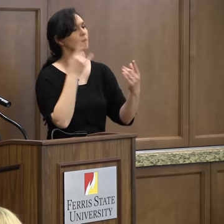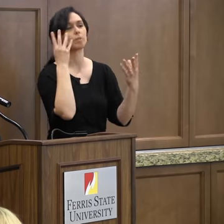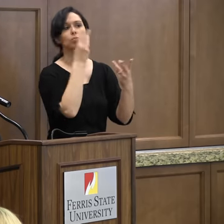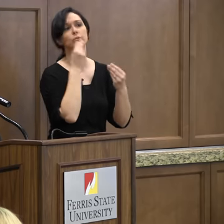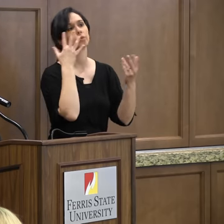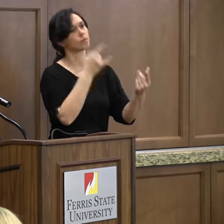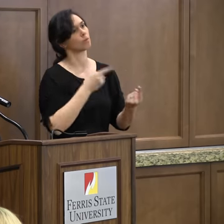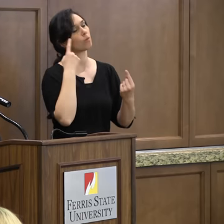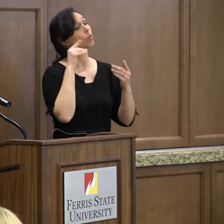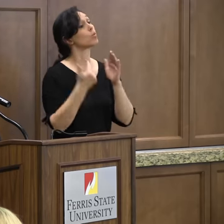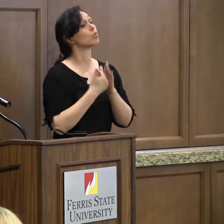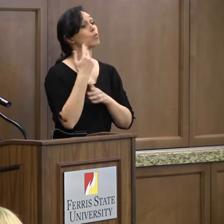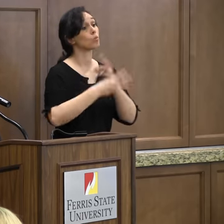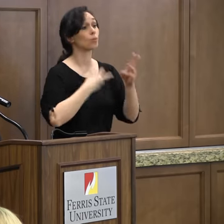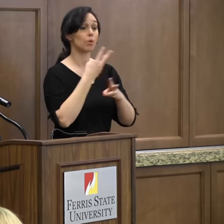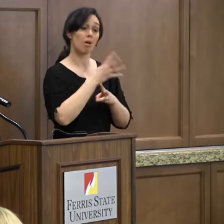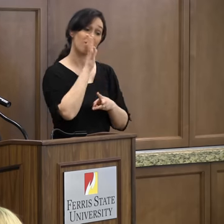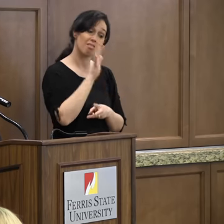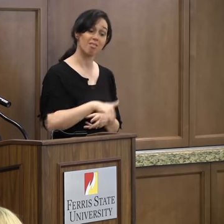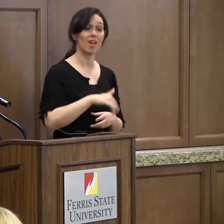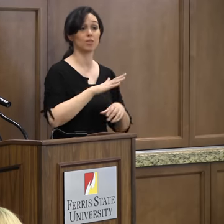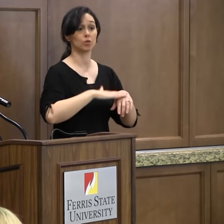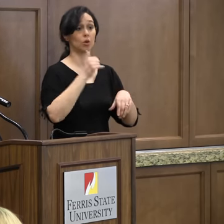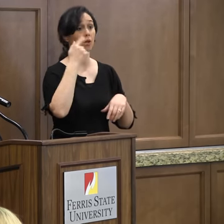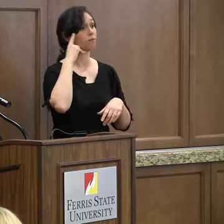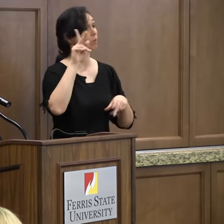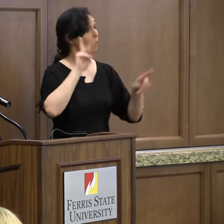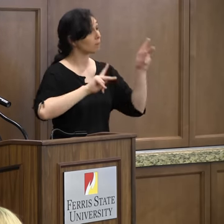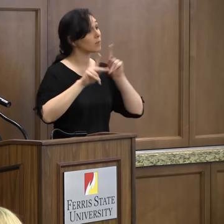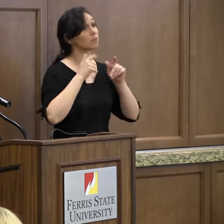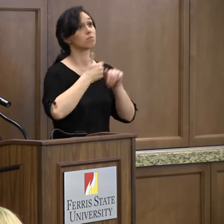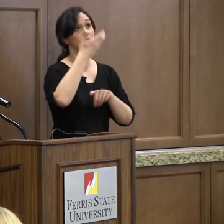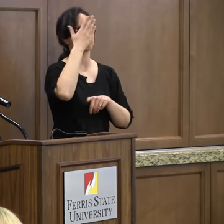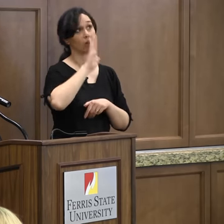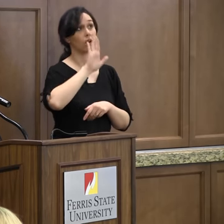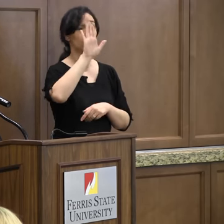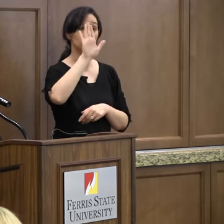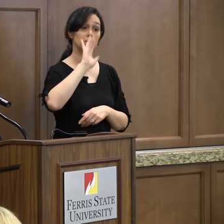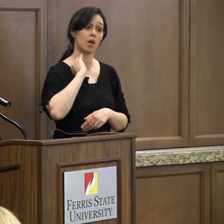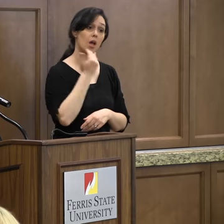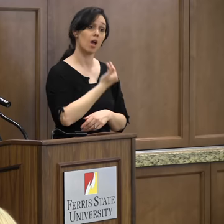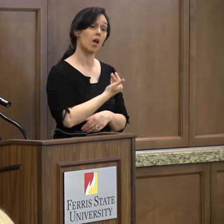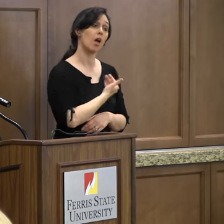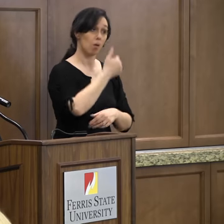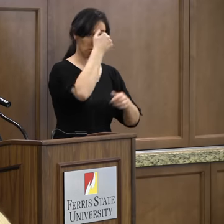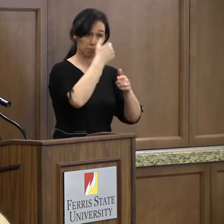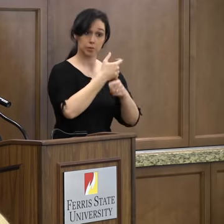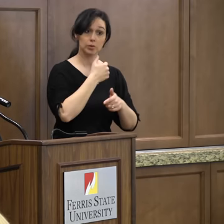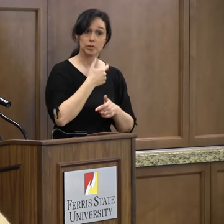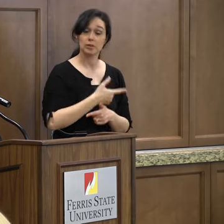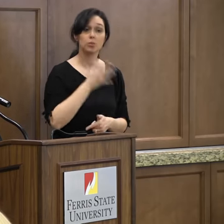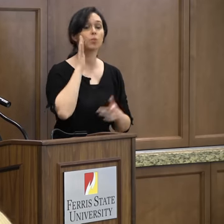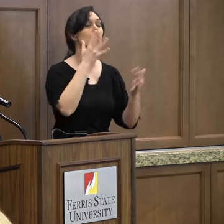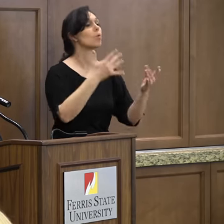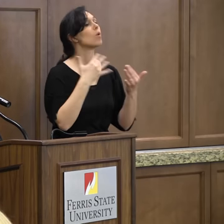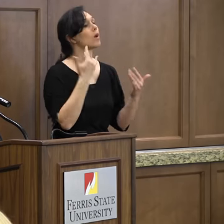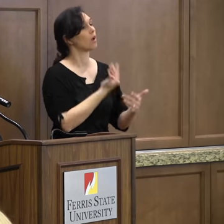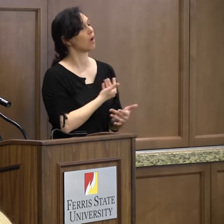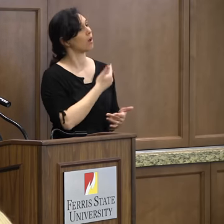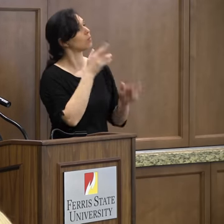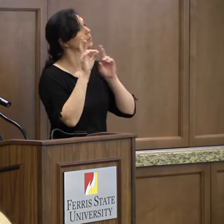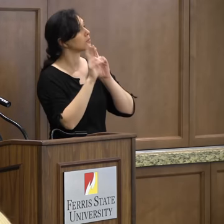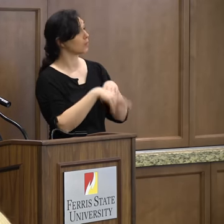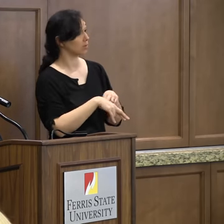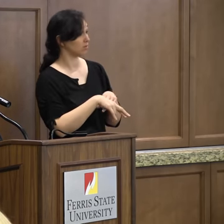the calling of the sons of God, and our brothers wait eagerly for our response. Shall we say the odds are